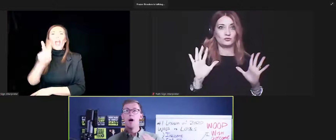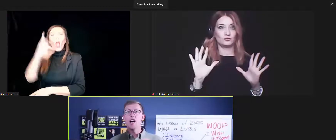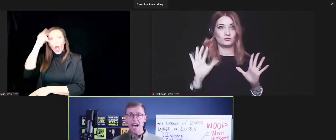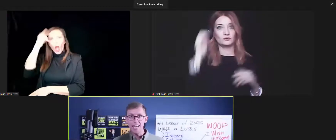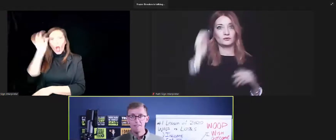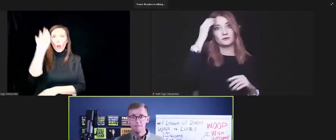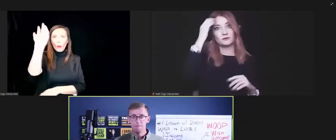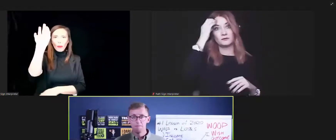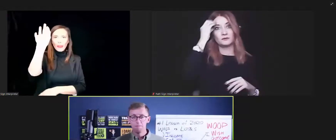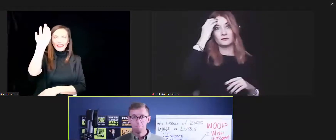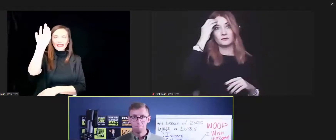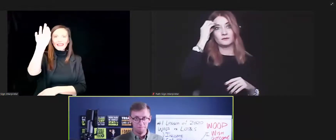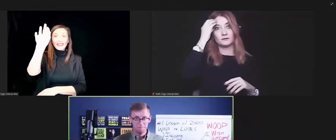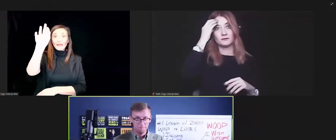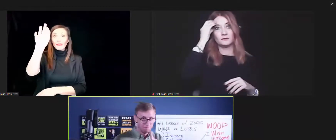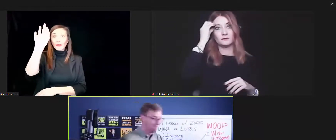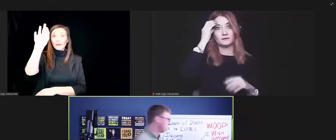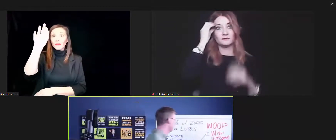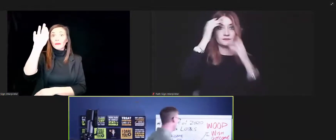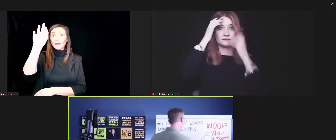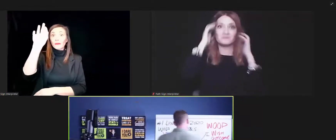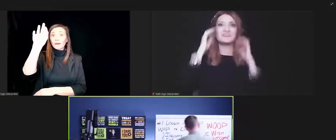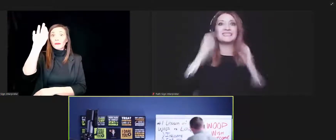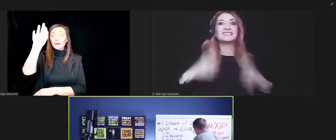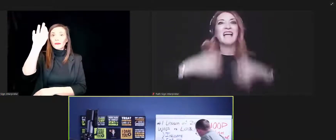per day